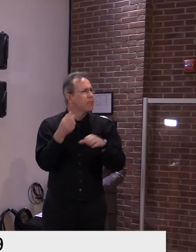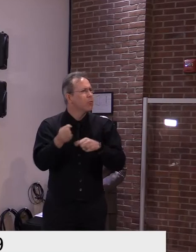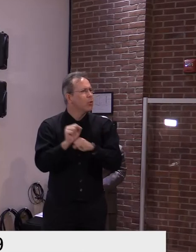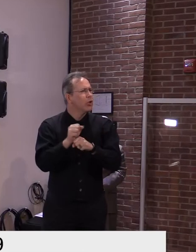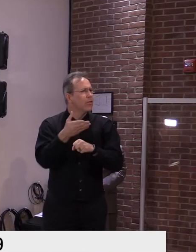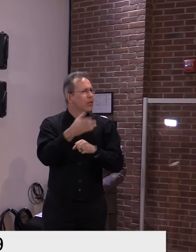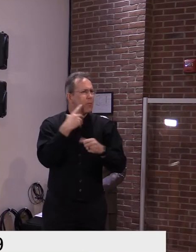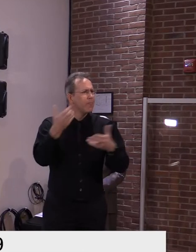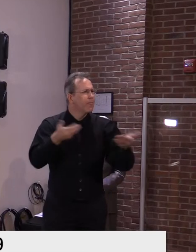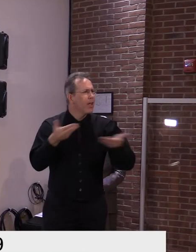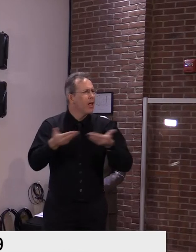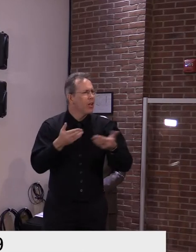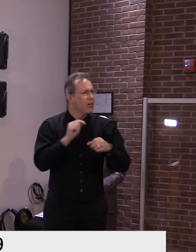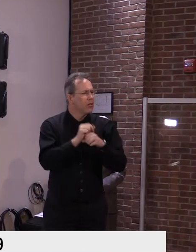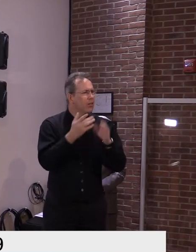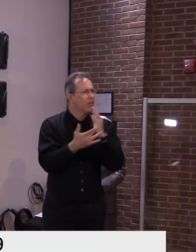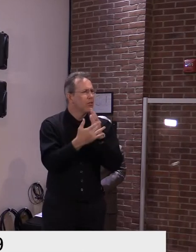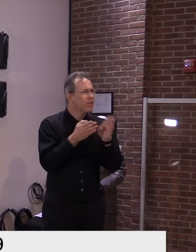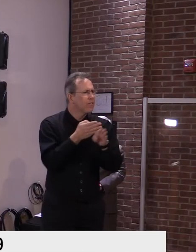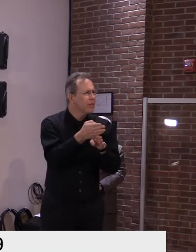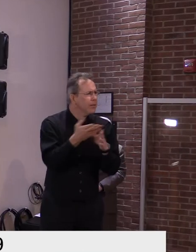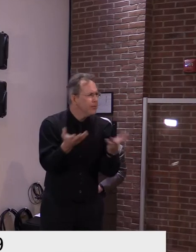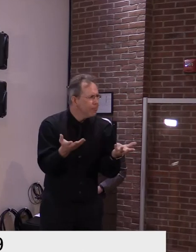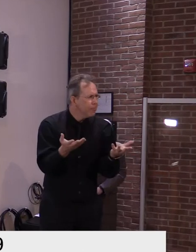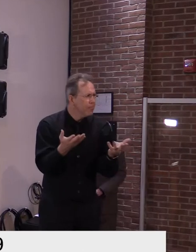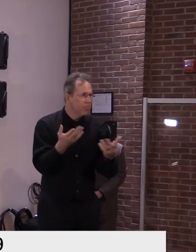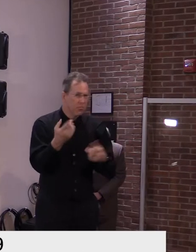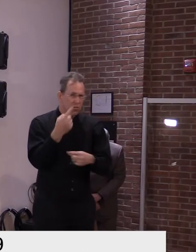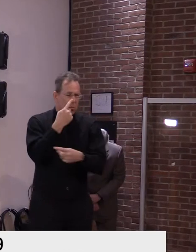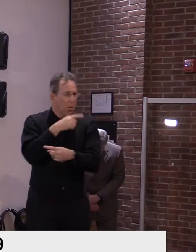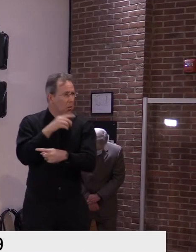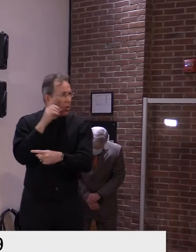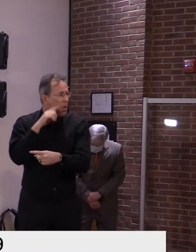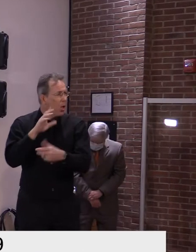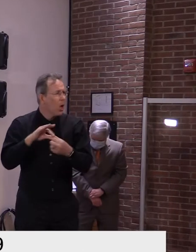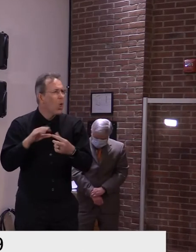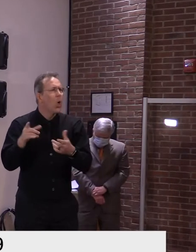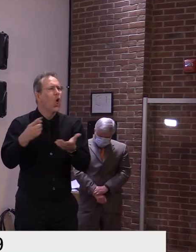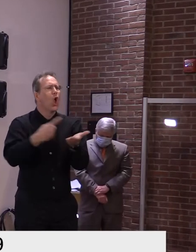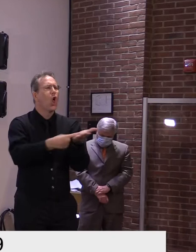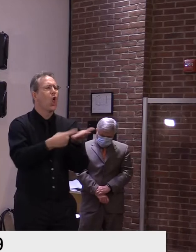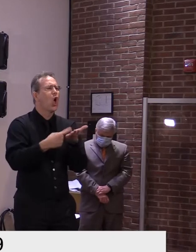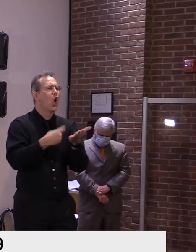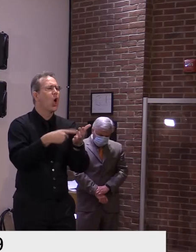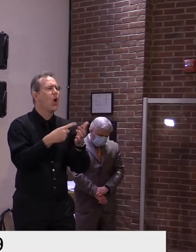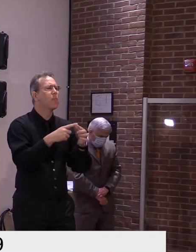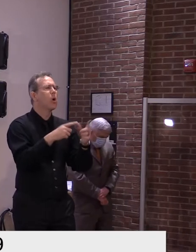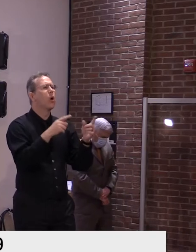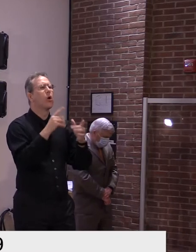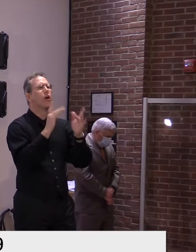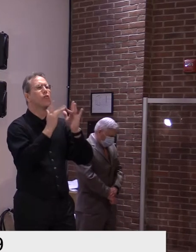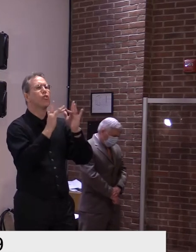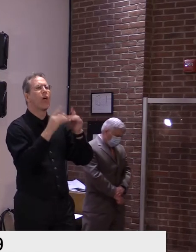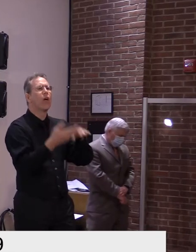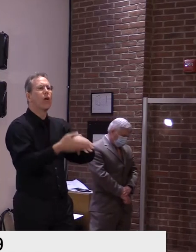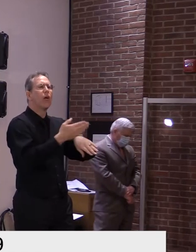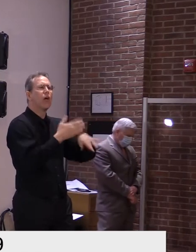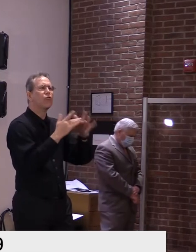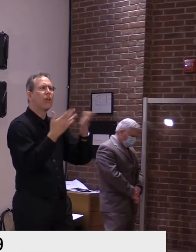would encourage remote working and working on these type of jobs. Is